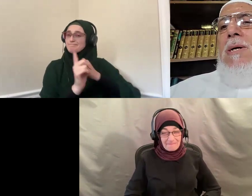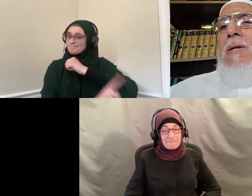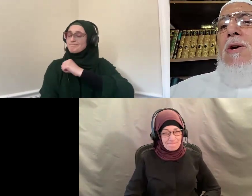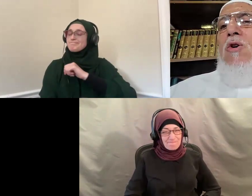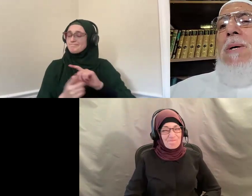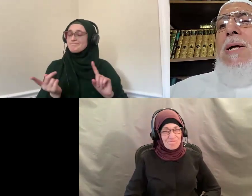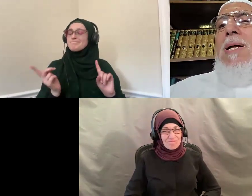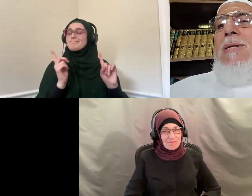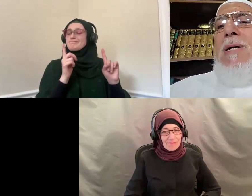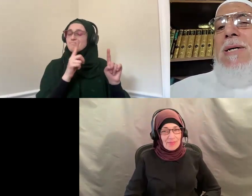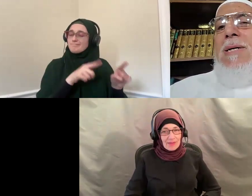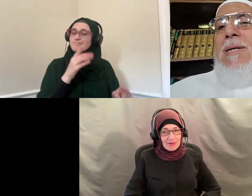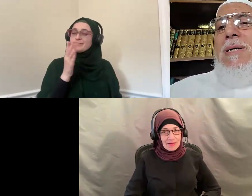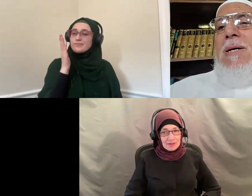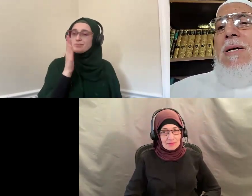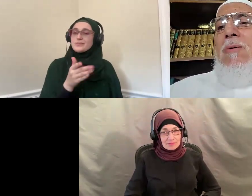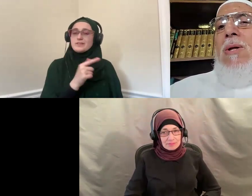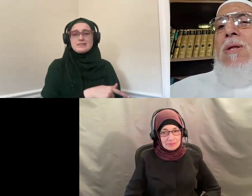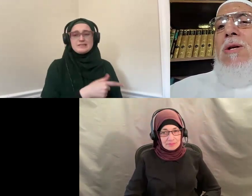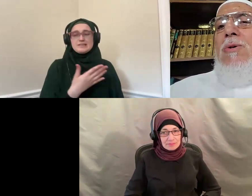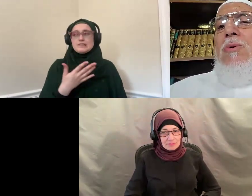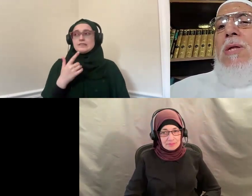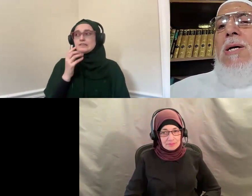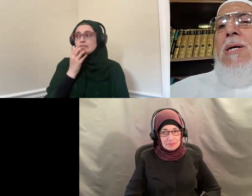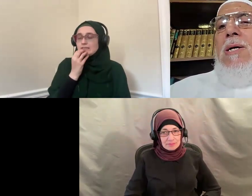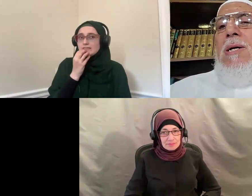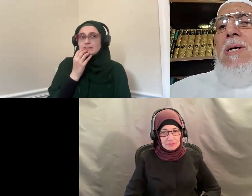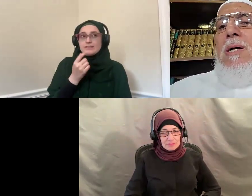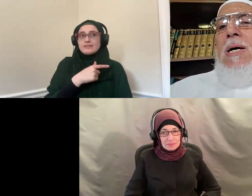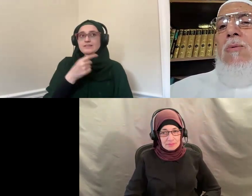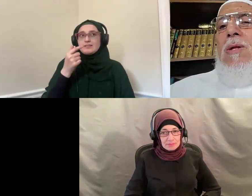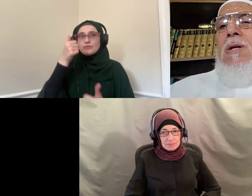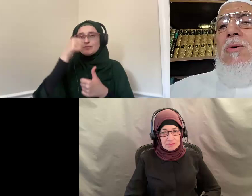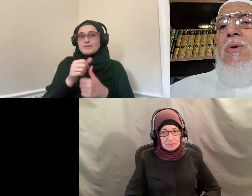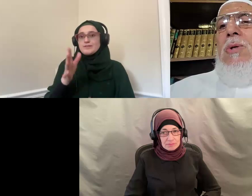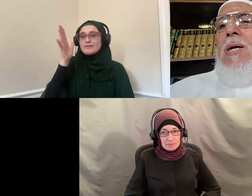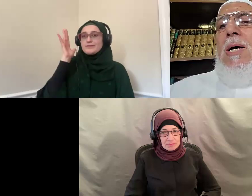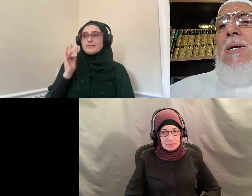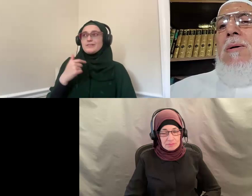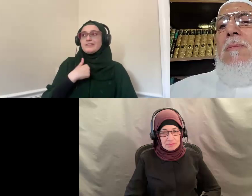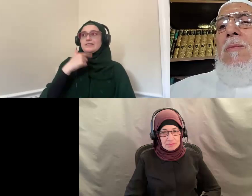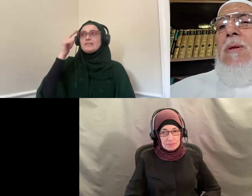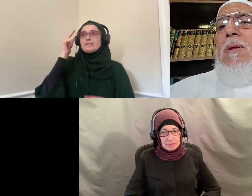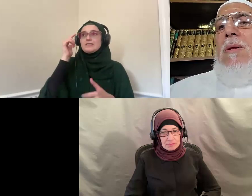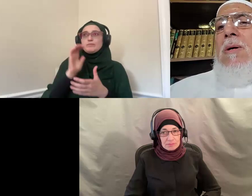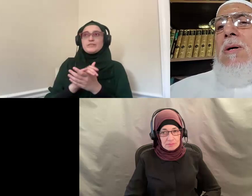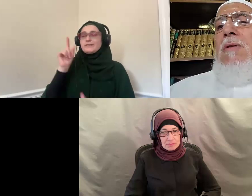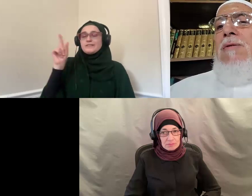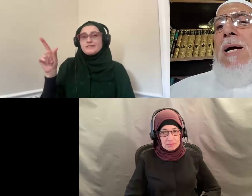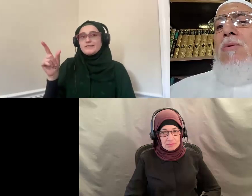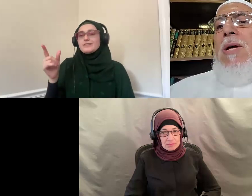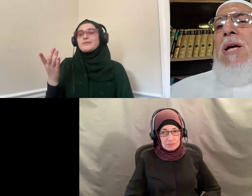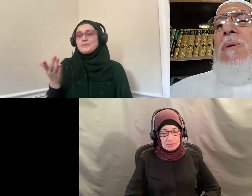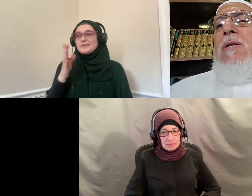judgment. They will be regretting what they used to think and what they used to deny.